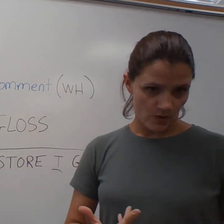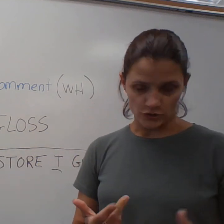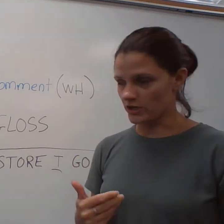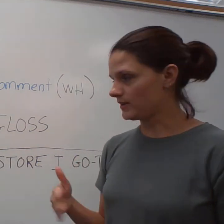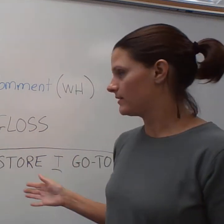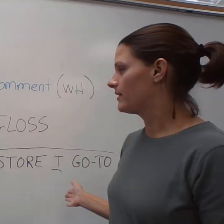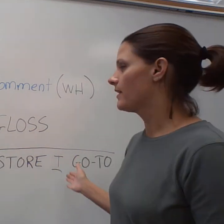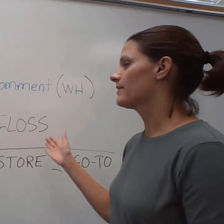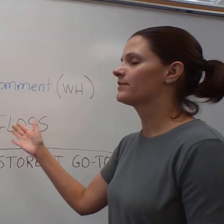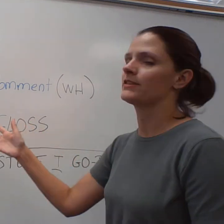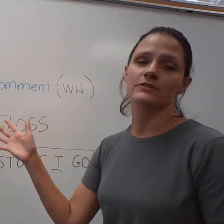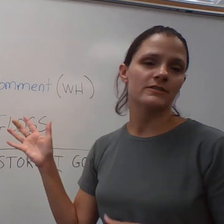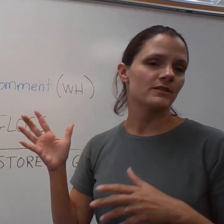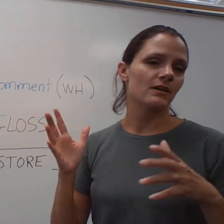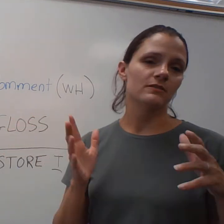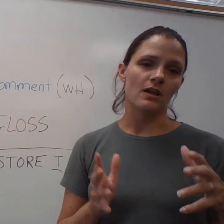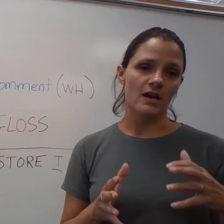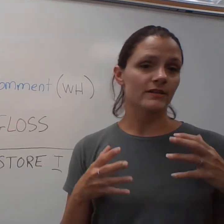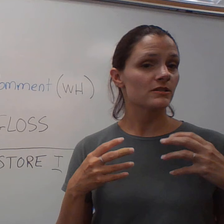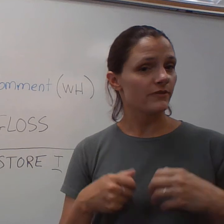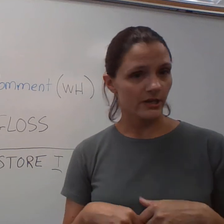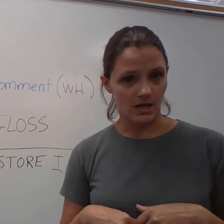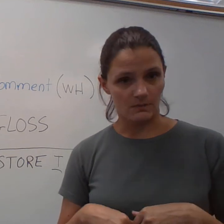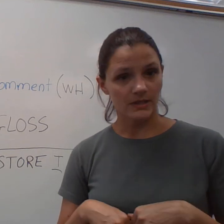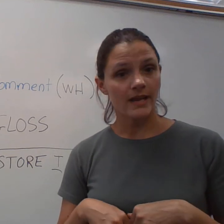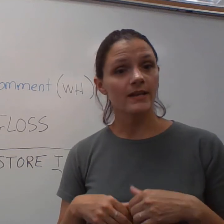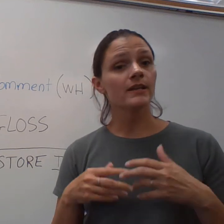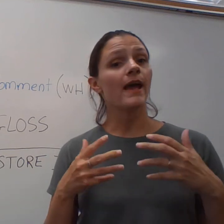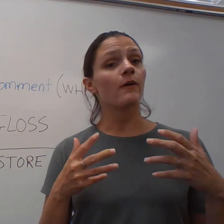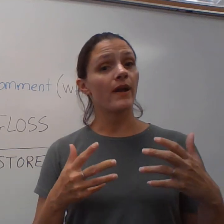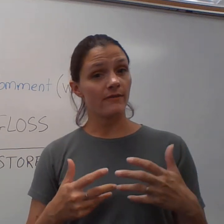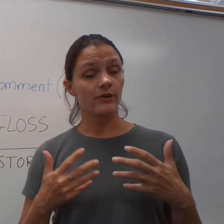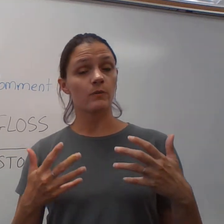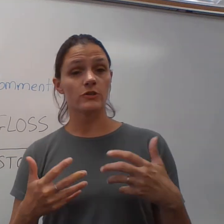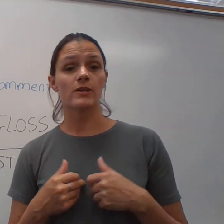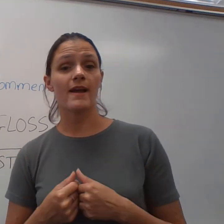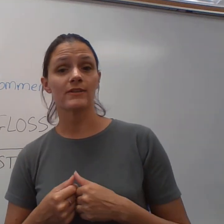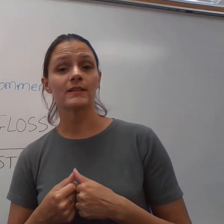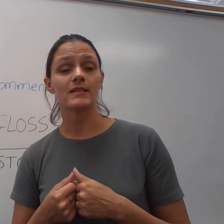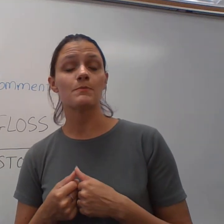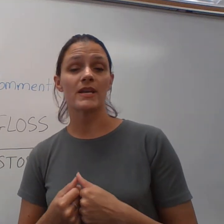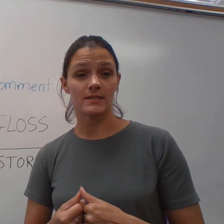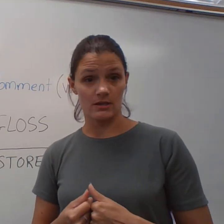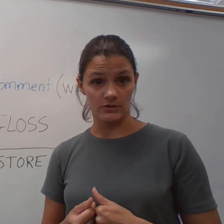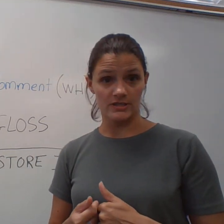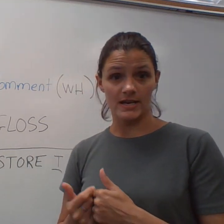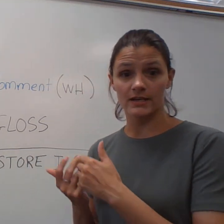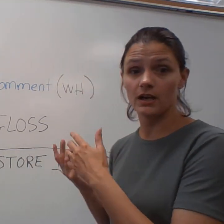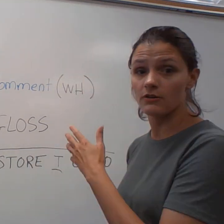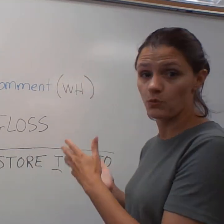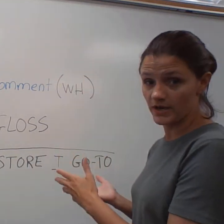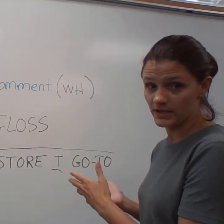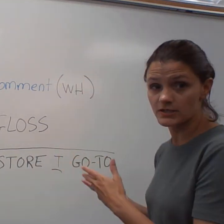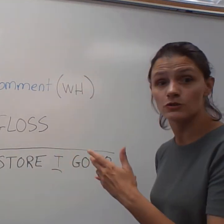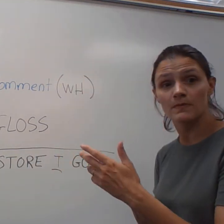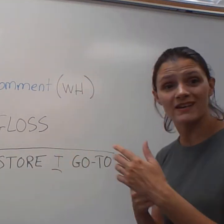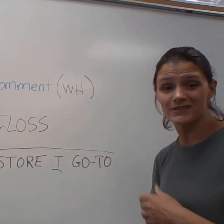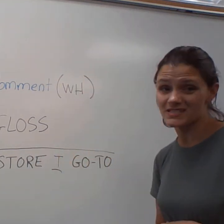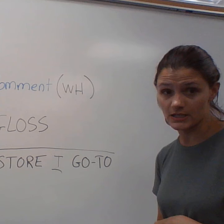Question. There's a lot and it's very complicated. However, I want you to have at least basic understanding of what it is. You may even see it in